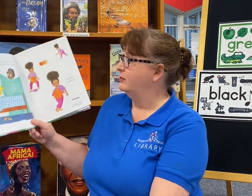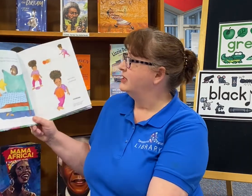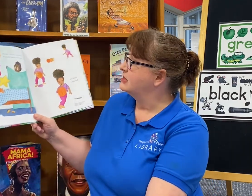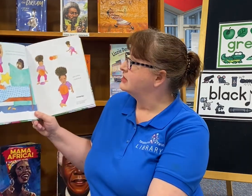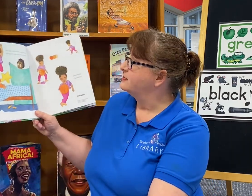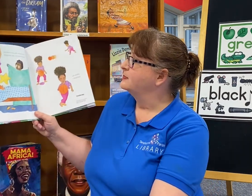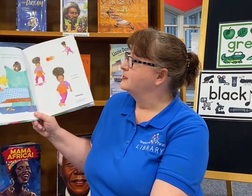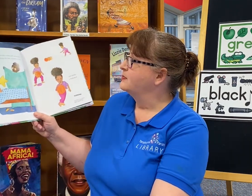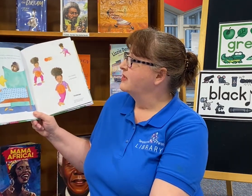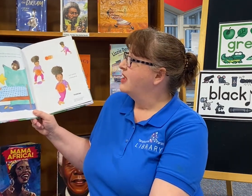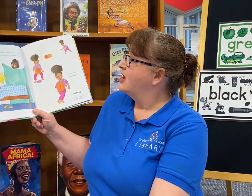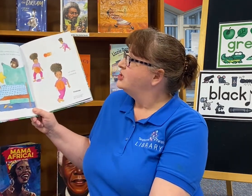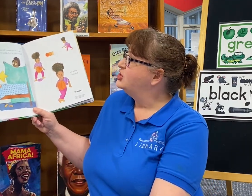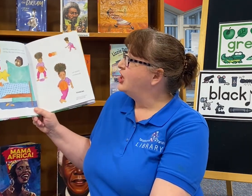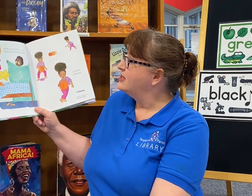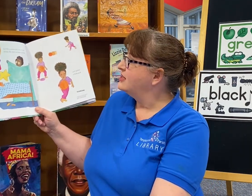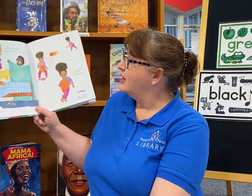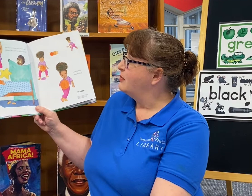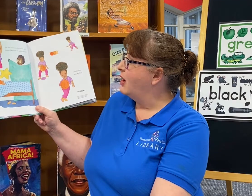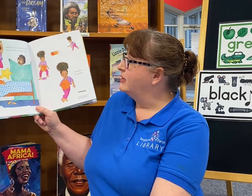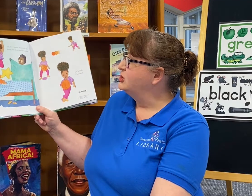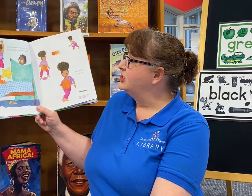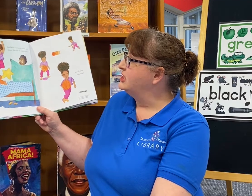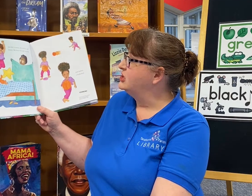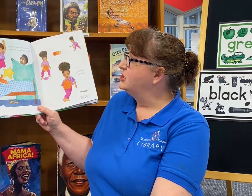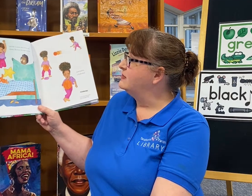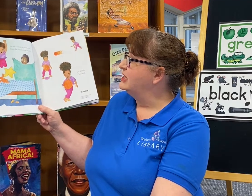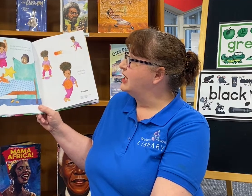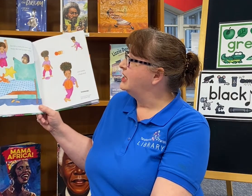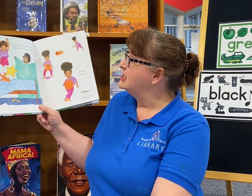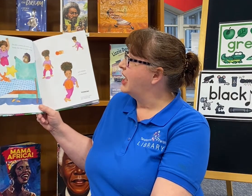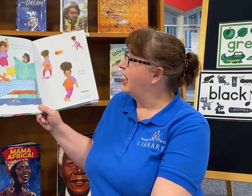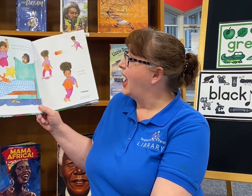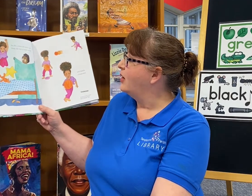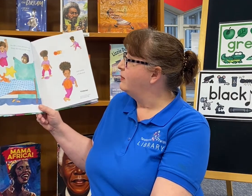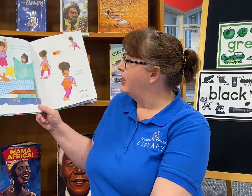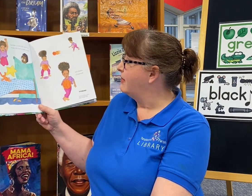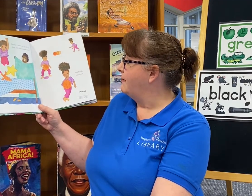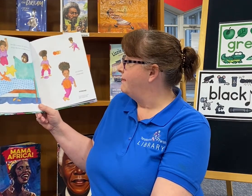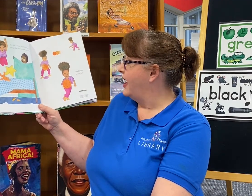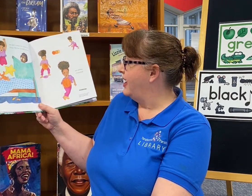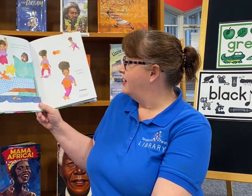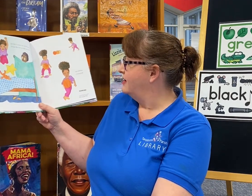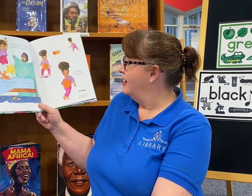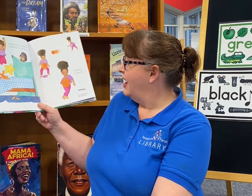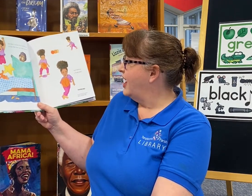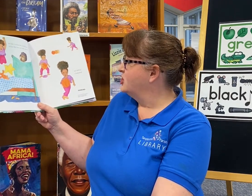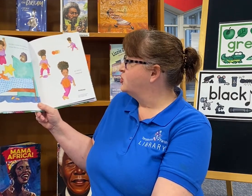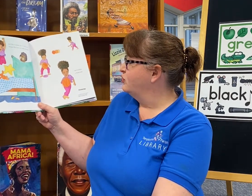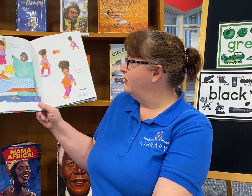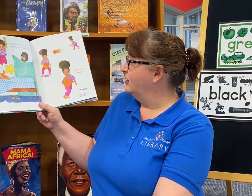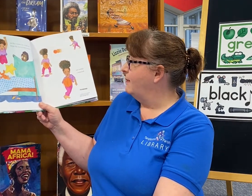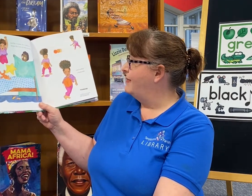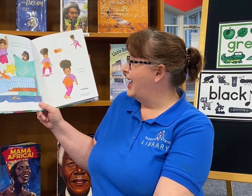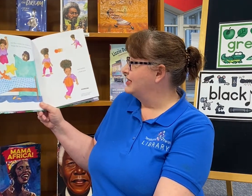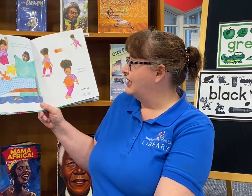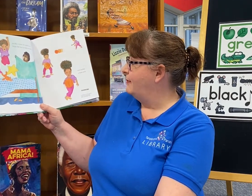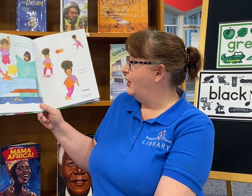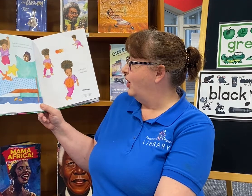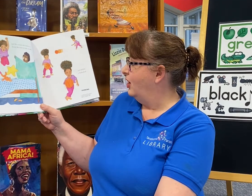places. Just like Mama, she teaches me things like how to make my bed and dribble a basketball.